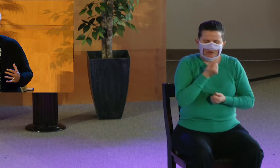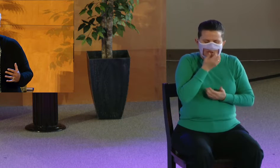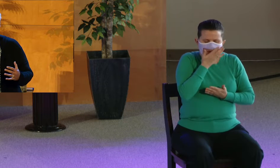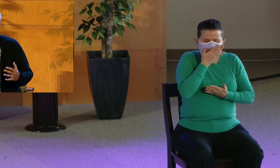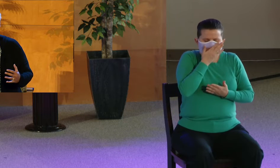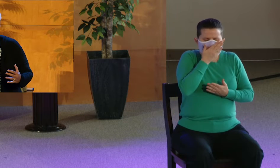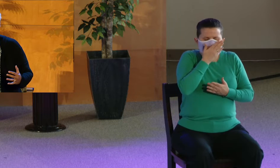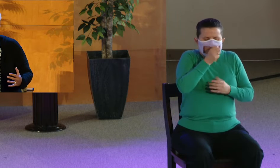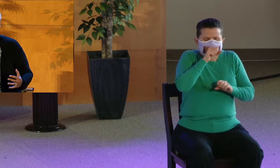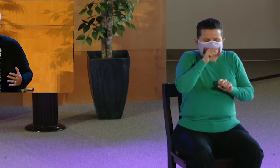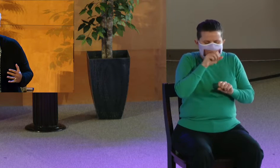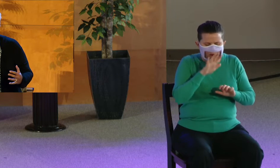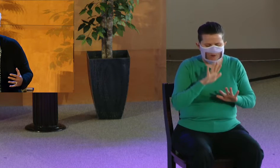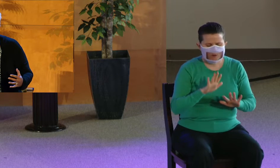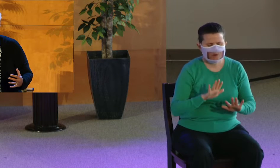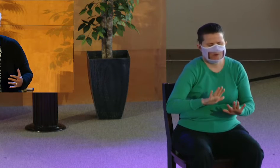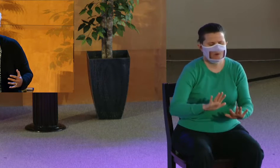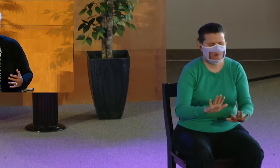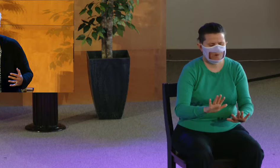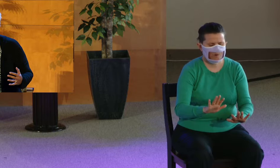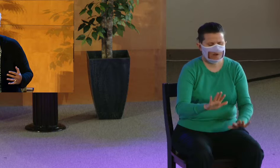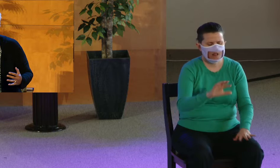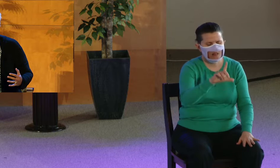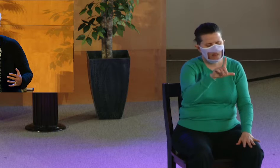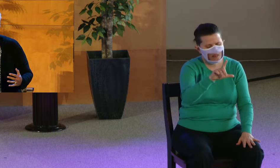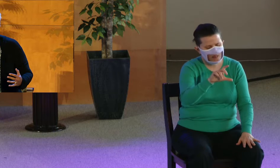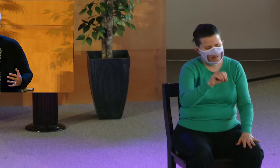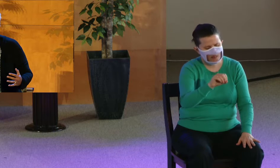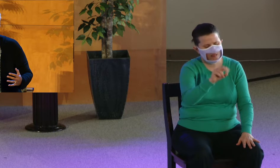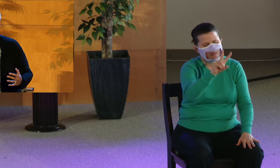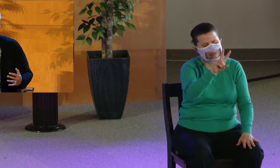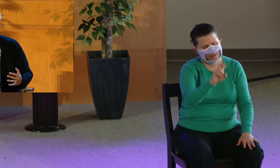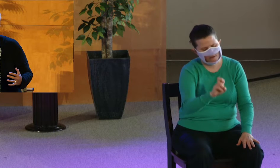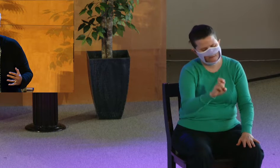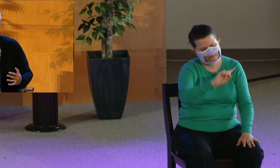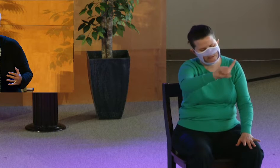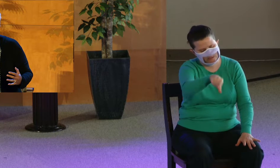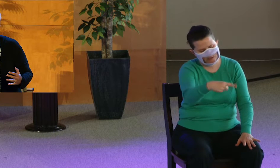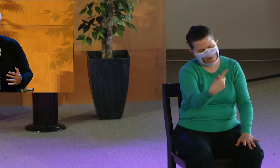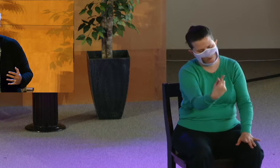Love is the only answer. Love.